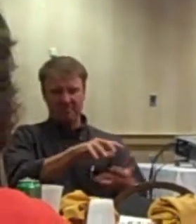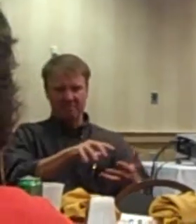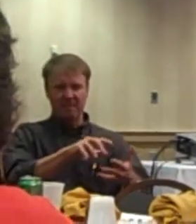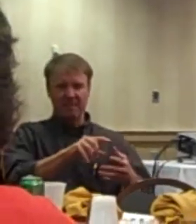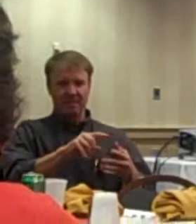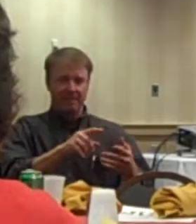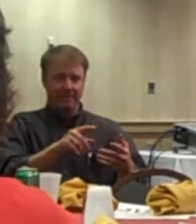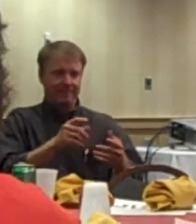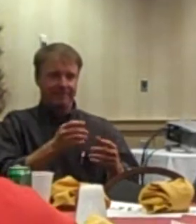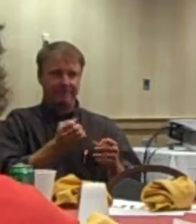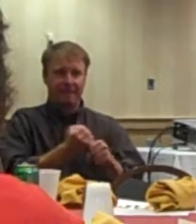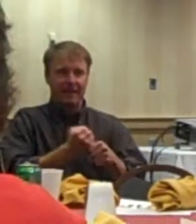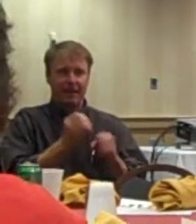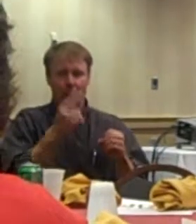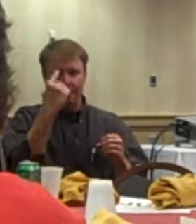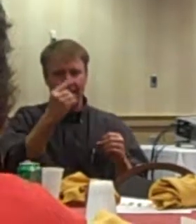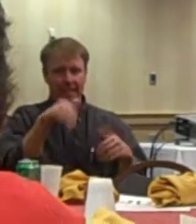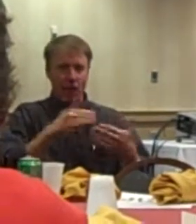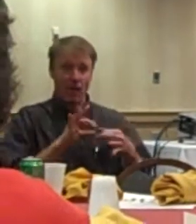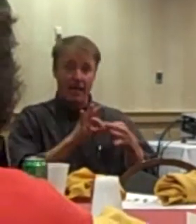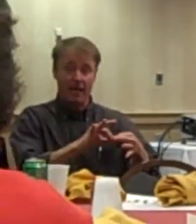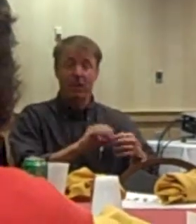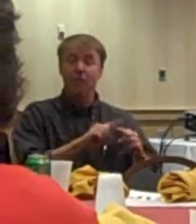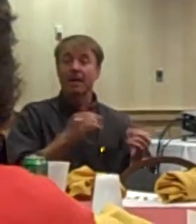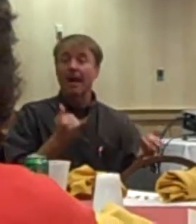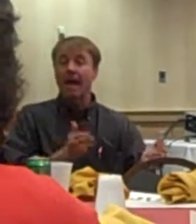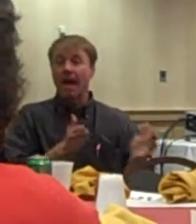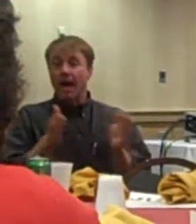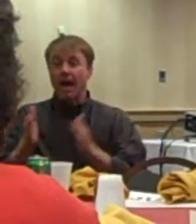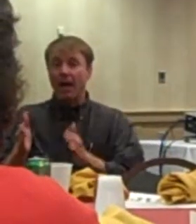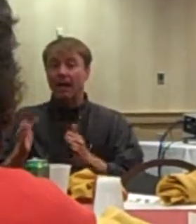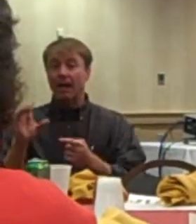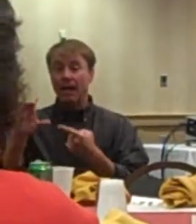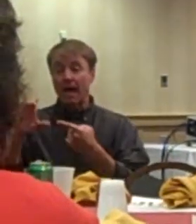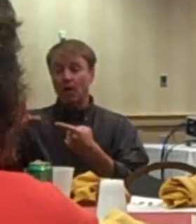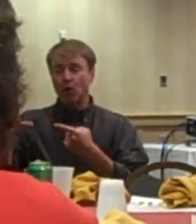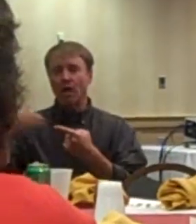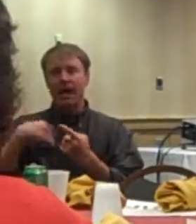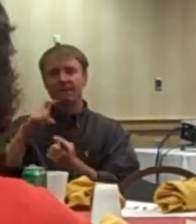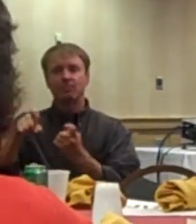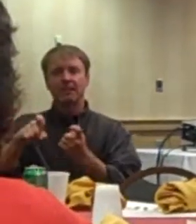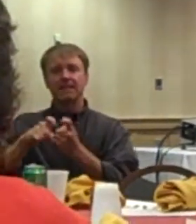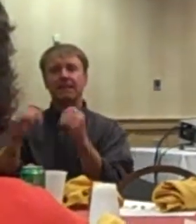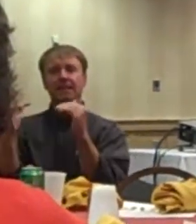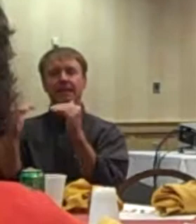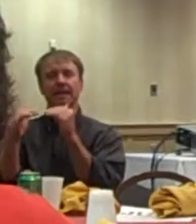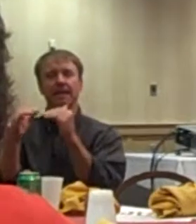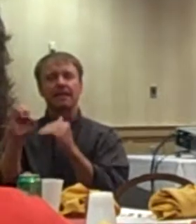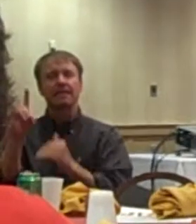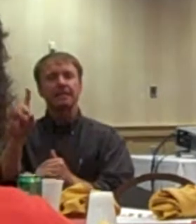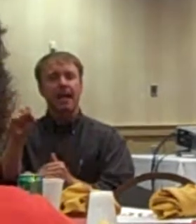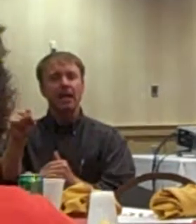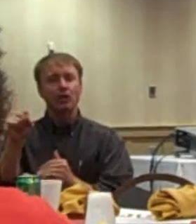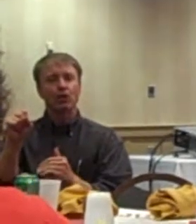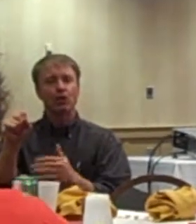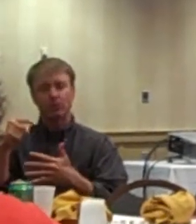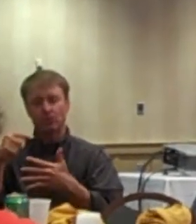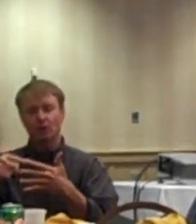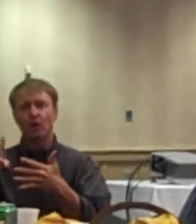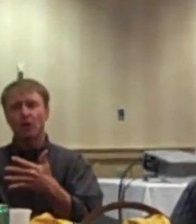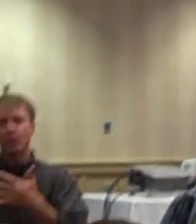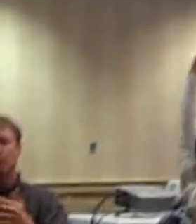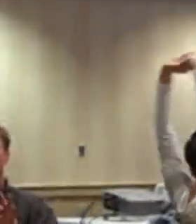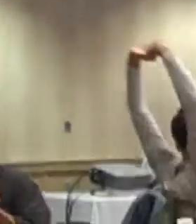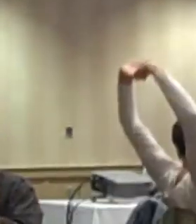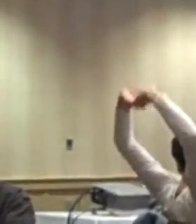that kind of fall through your fingers. There are, in the Common Core, there are specific standards that are meant to